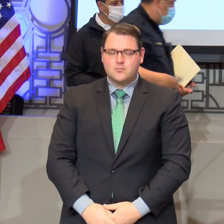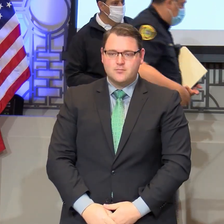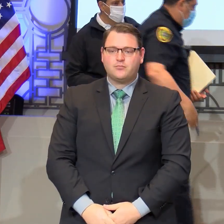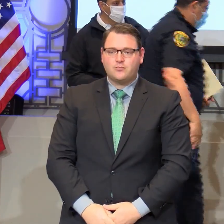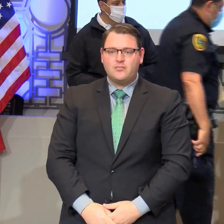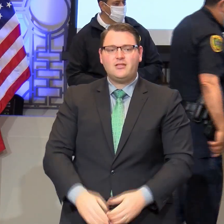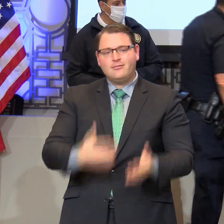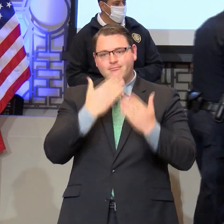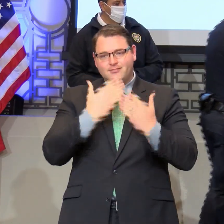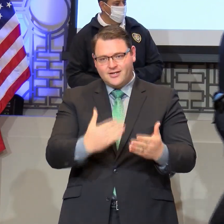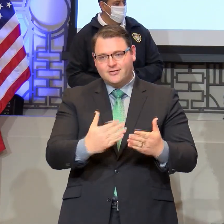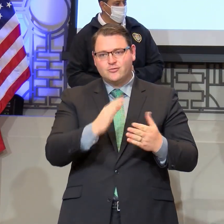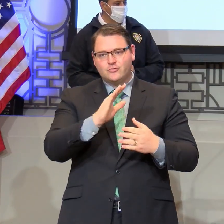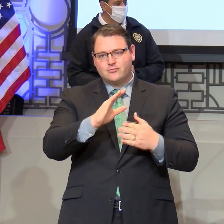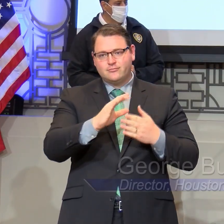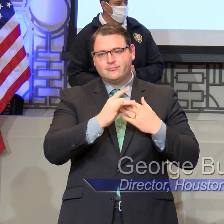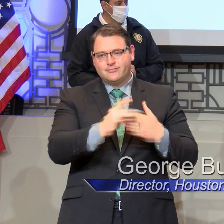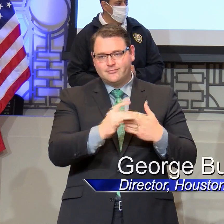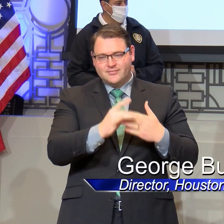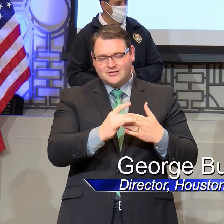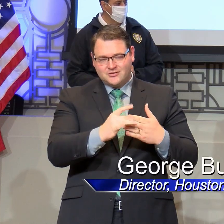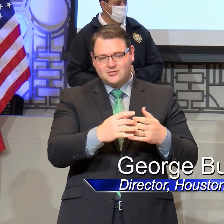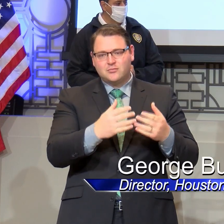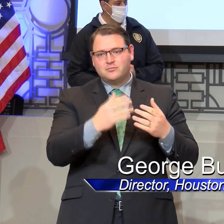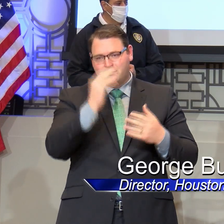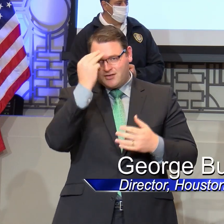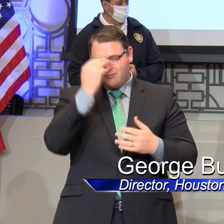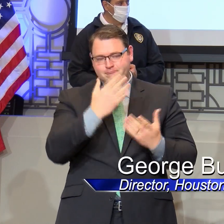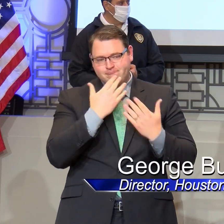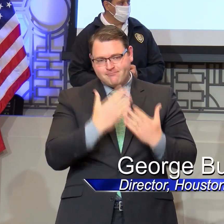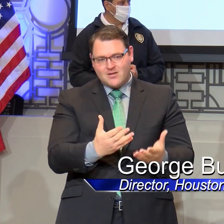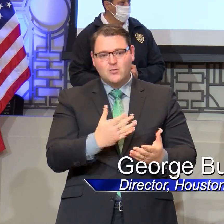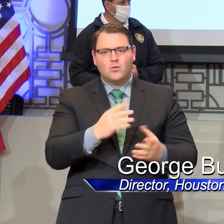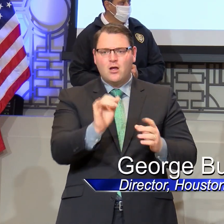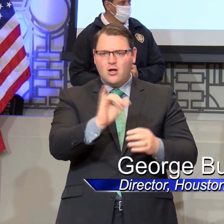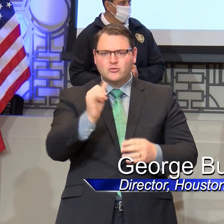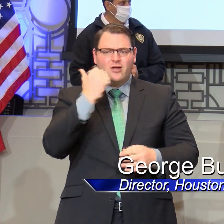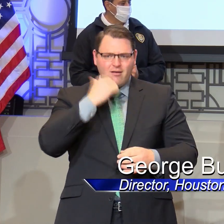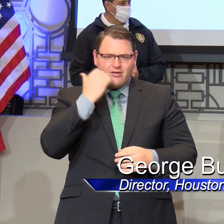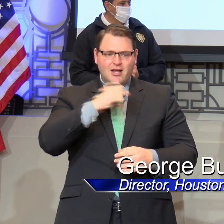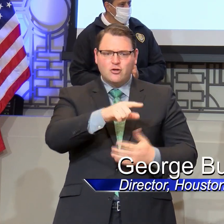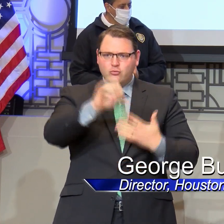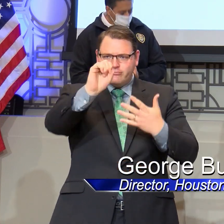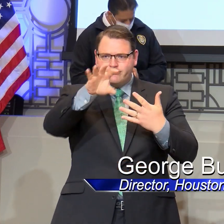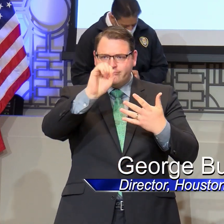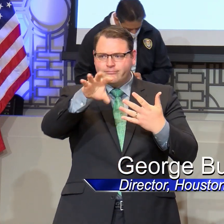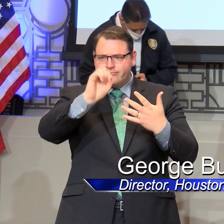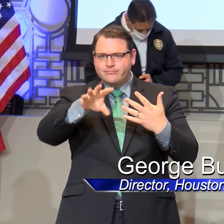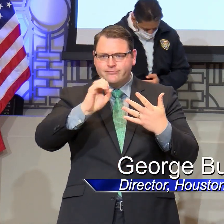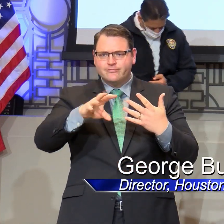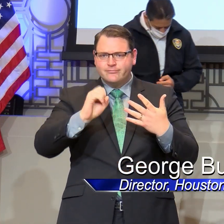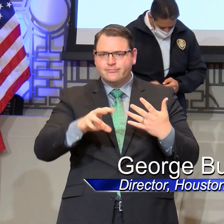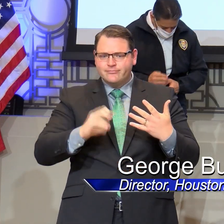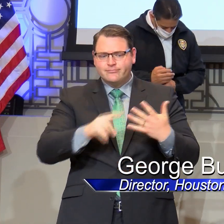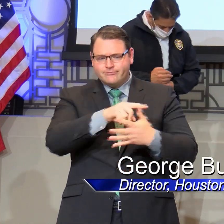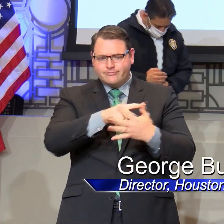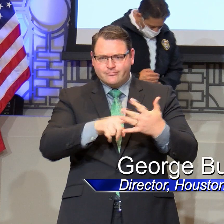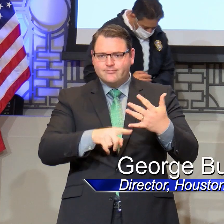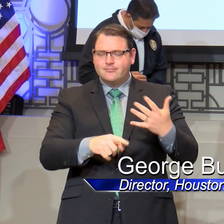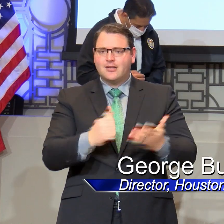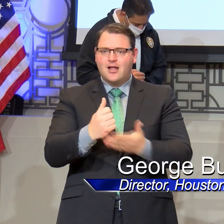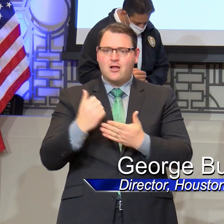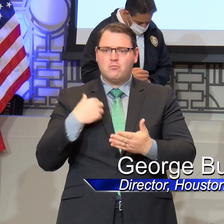Thank you, Mayor, for your leadership and also for providing the numbers to the general public every day so that they can track